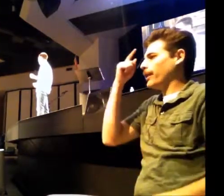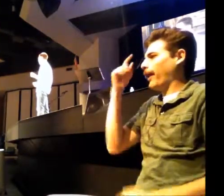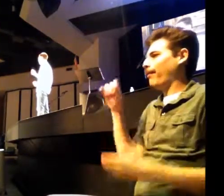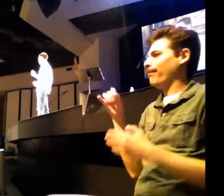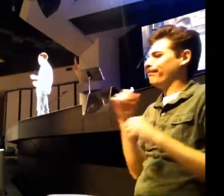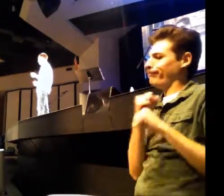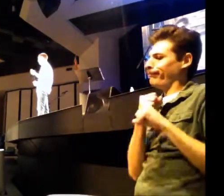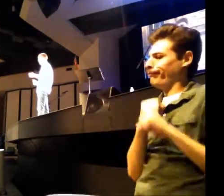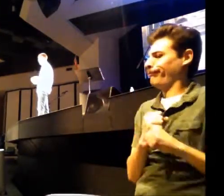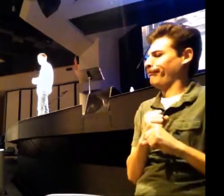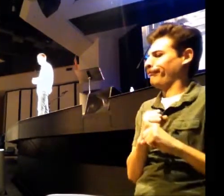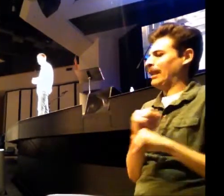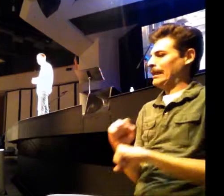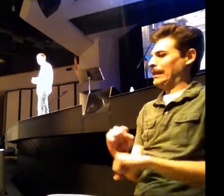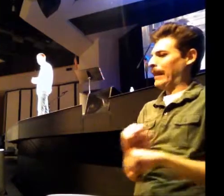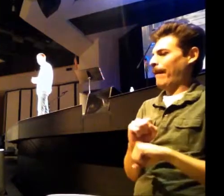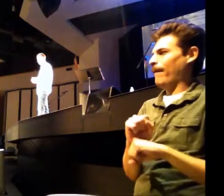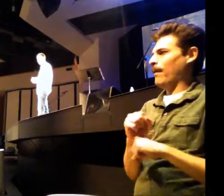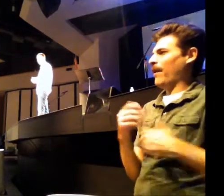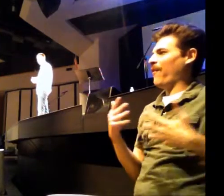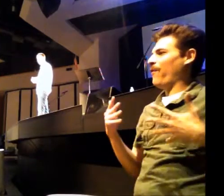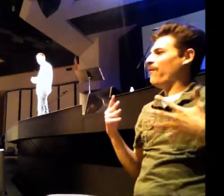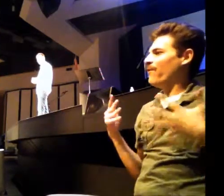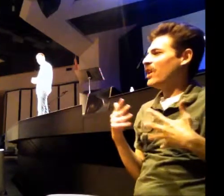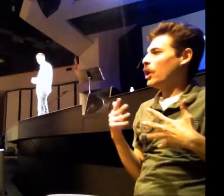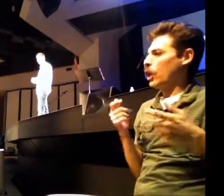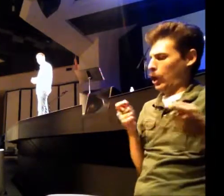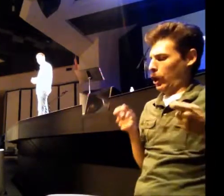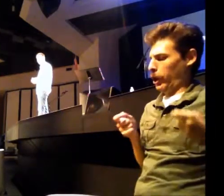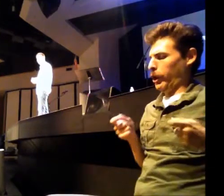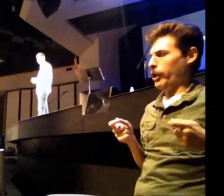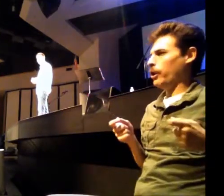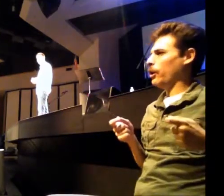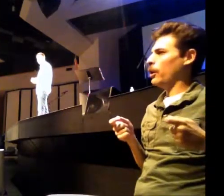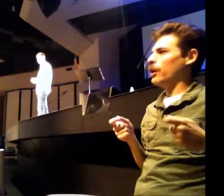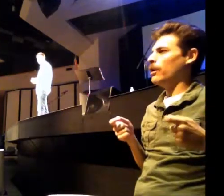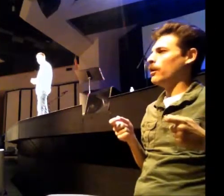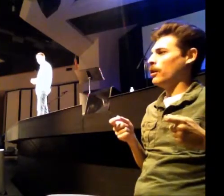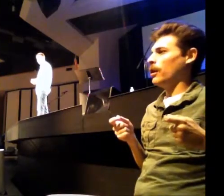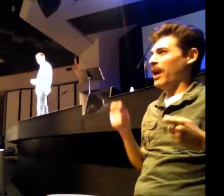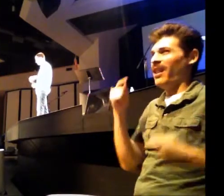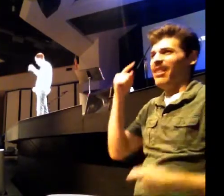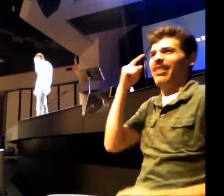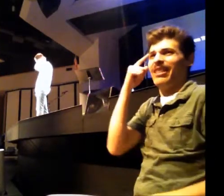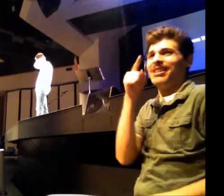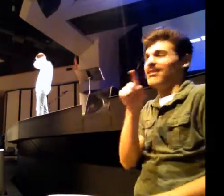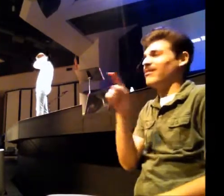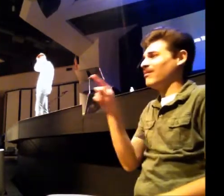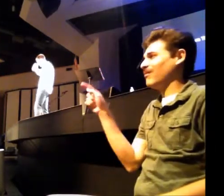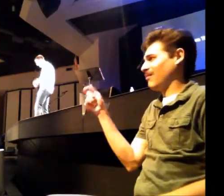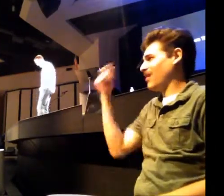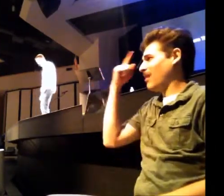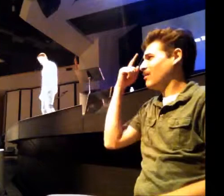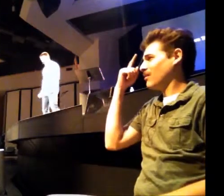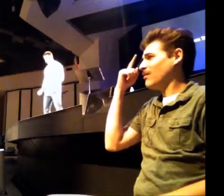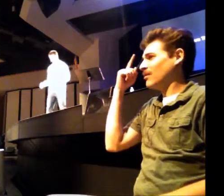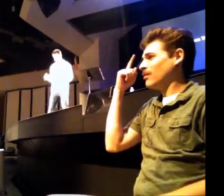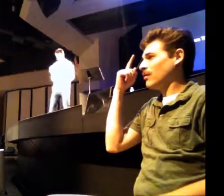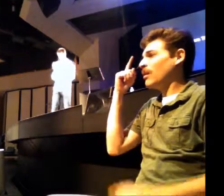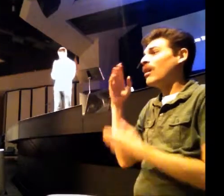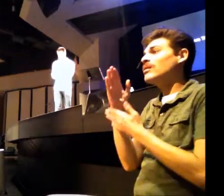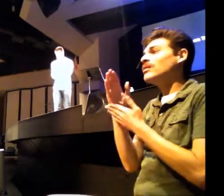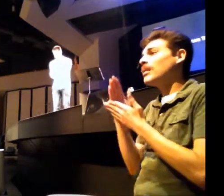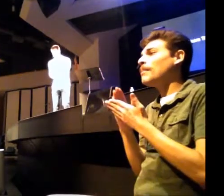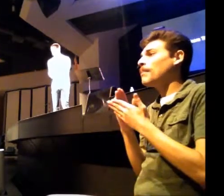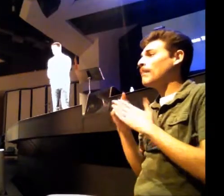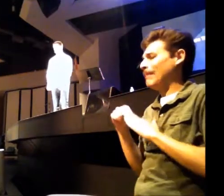a slave to the fears that haunt us. We do. Some of us are terrified deep down that